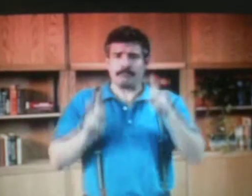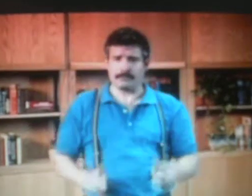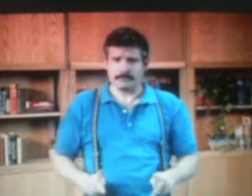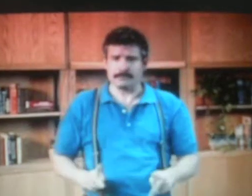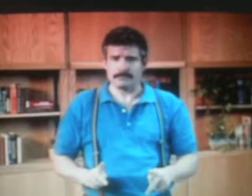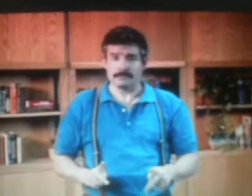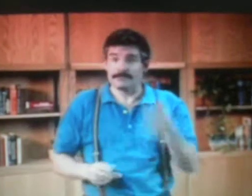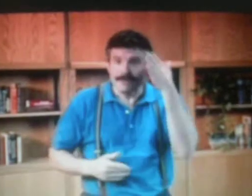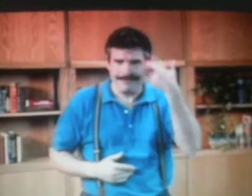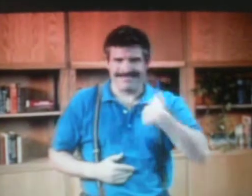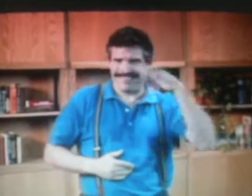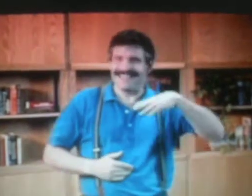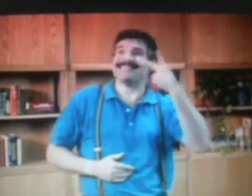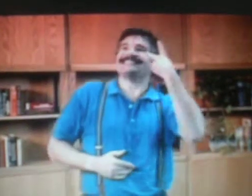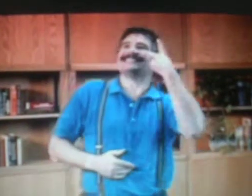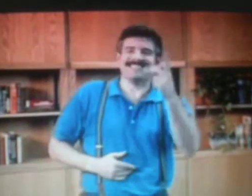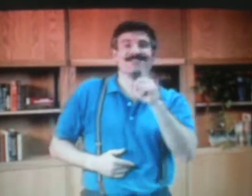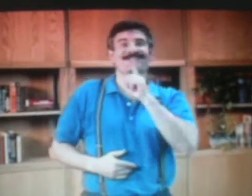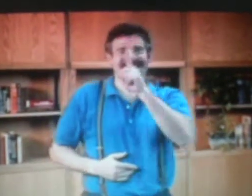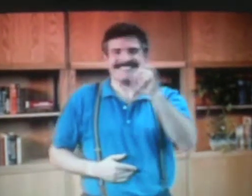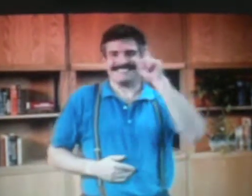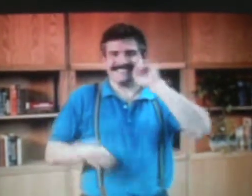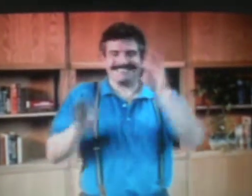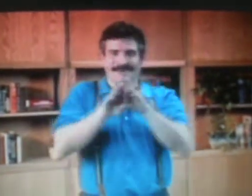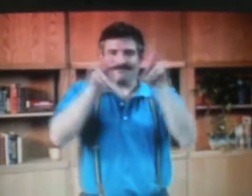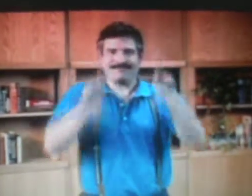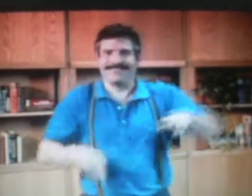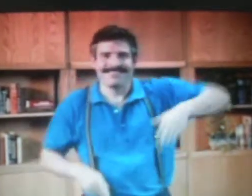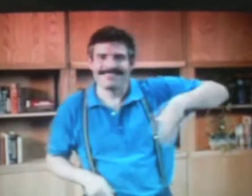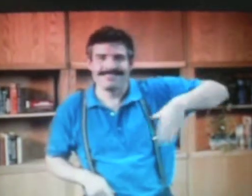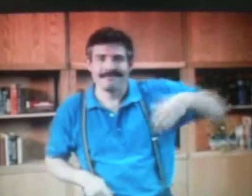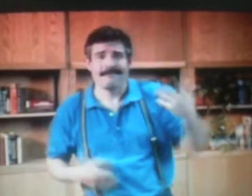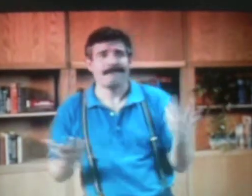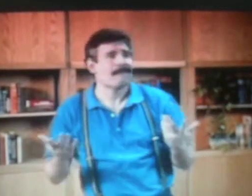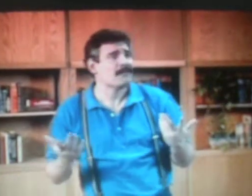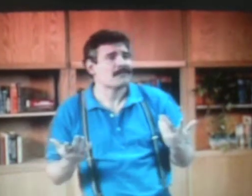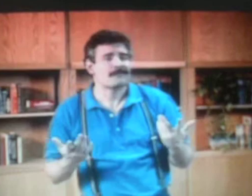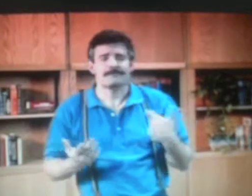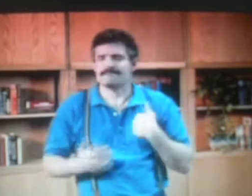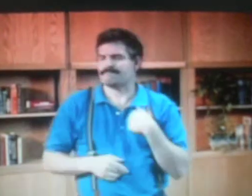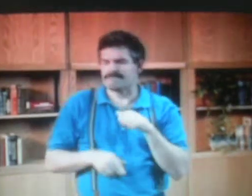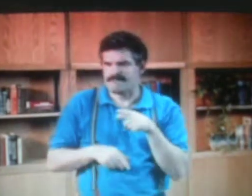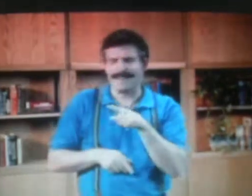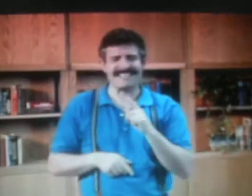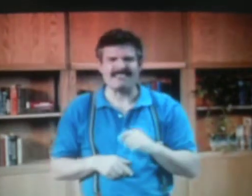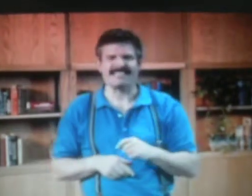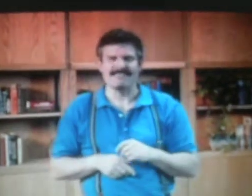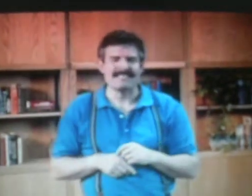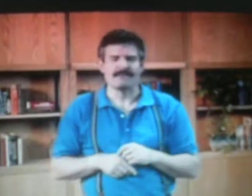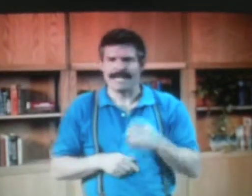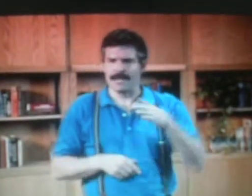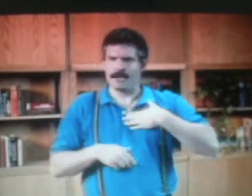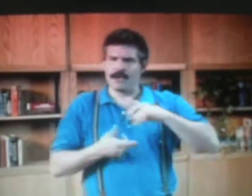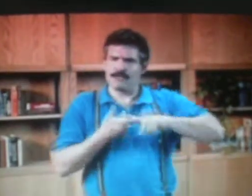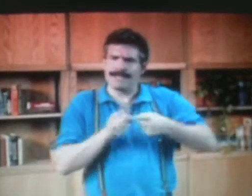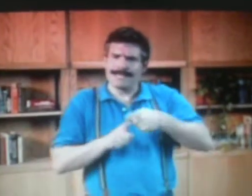So I looked up to hearing people. I thought I would be the same as them. I haven't met any deaf people yet.